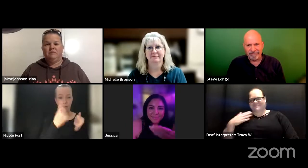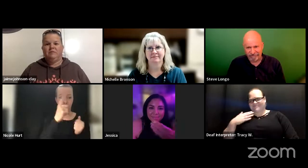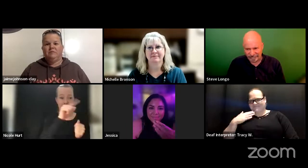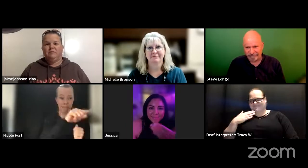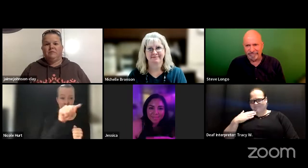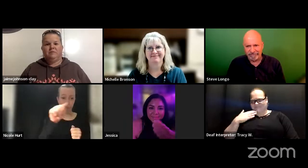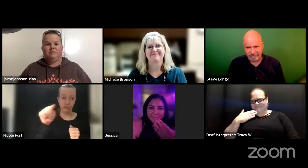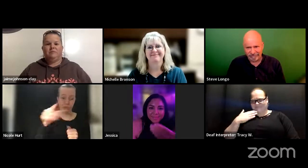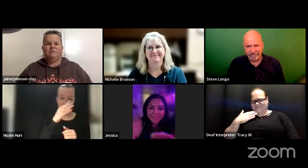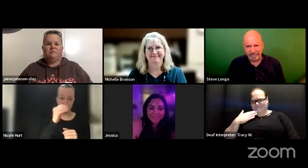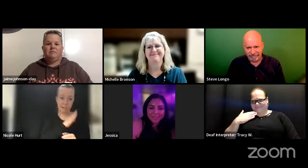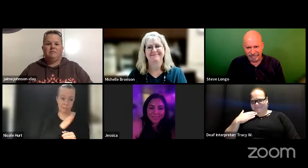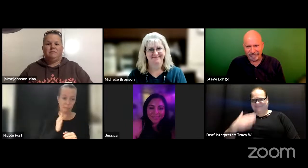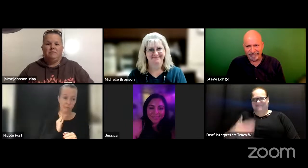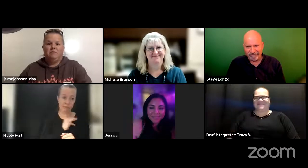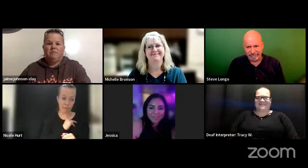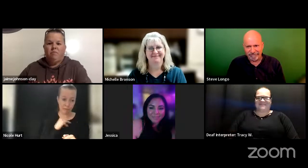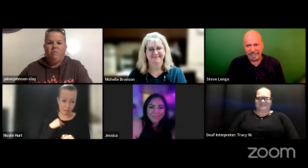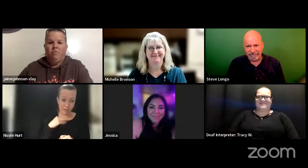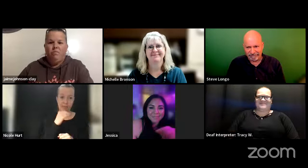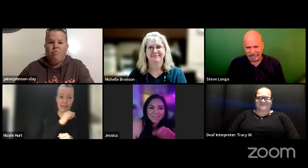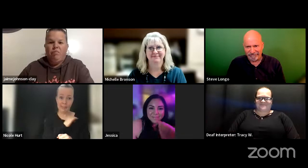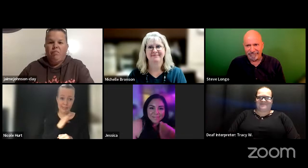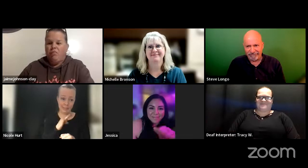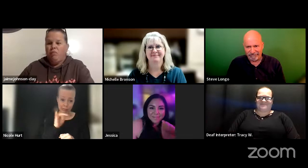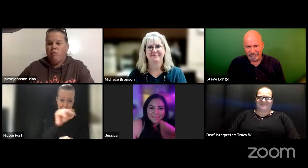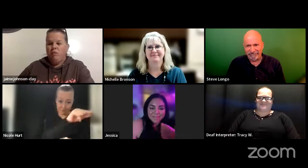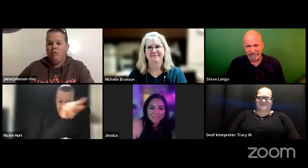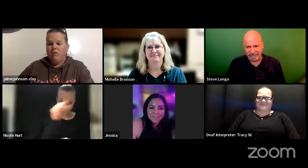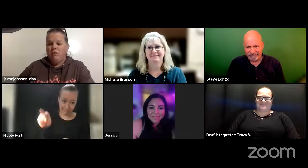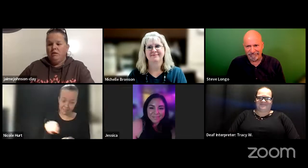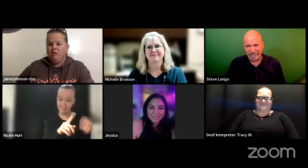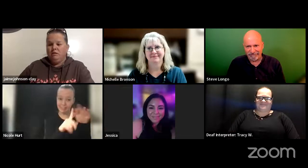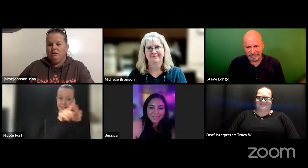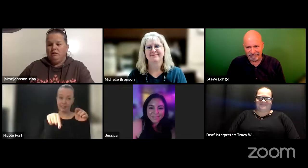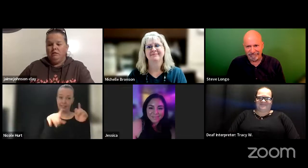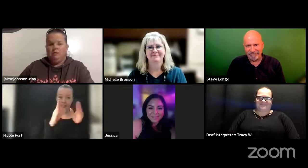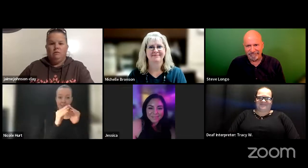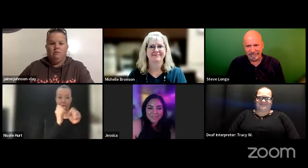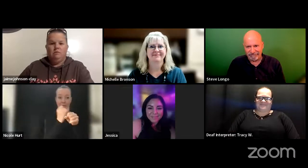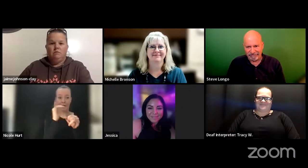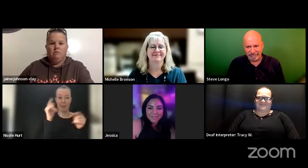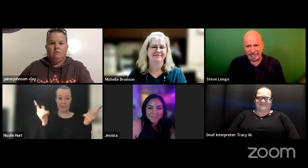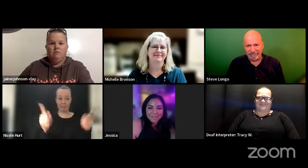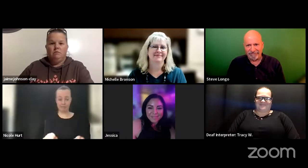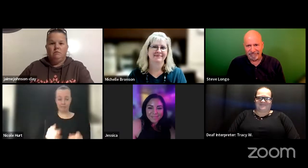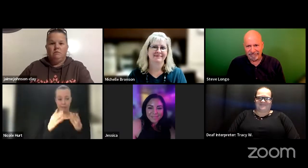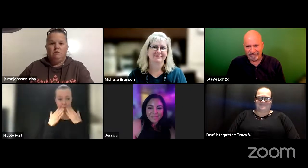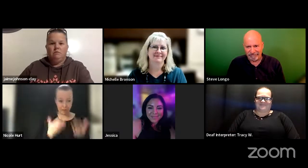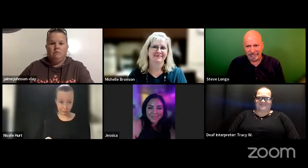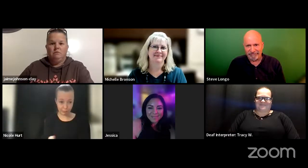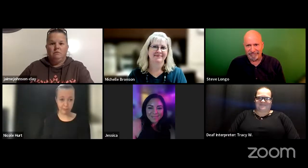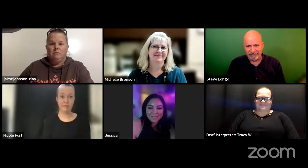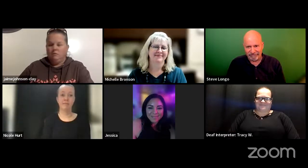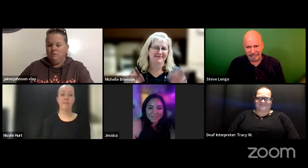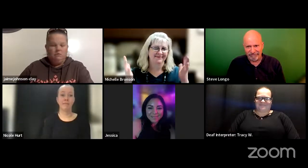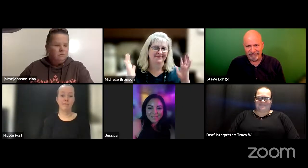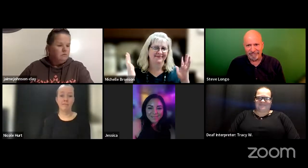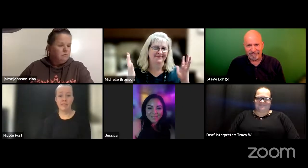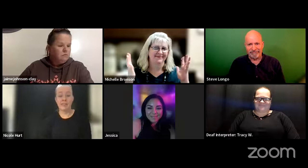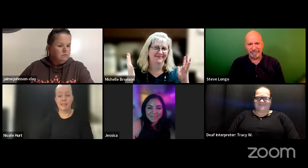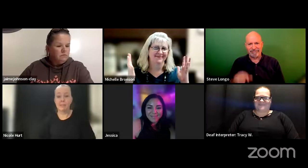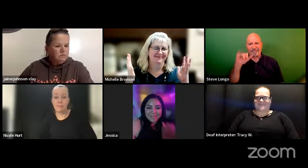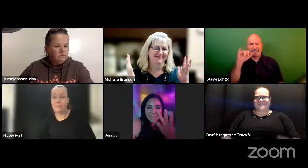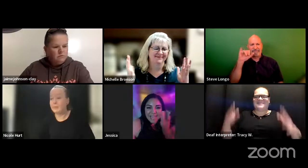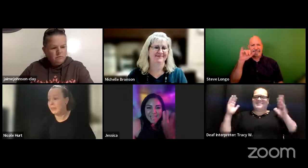work. And I appreciate each and every one of you and each of you as board members and staff members to make this meeting